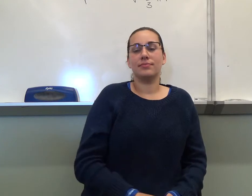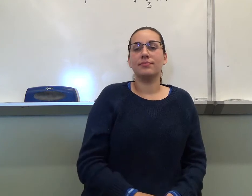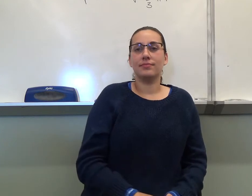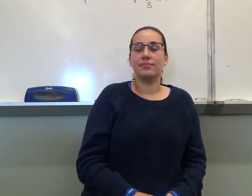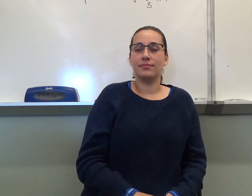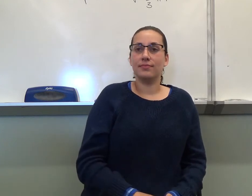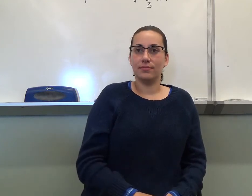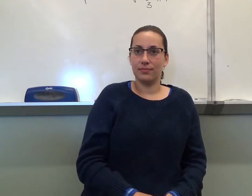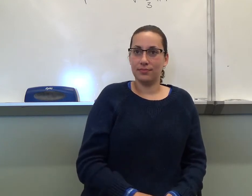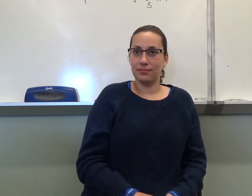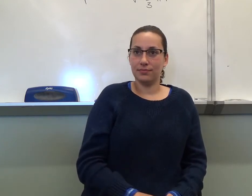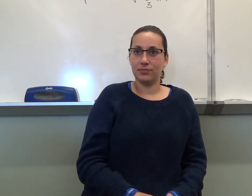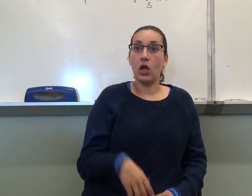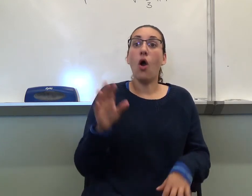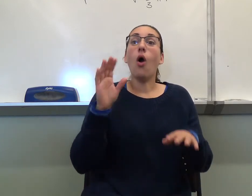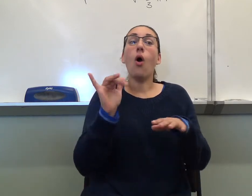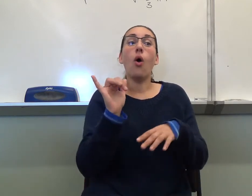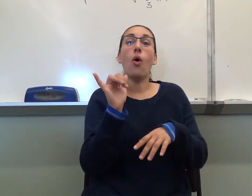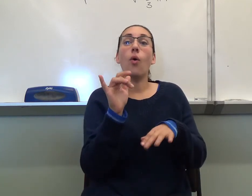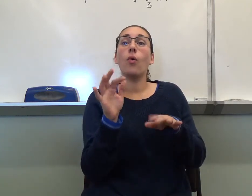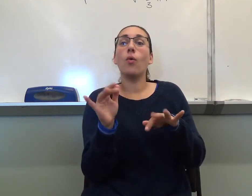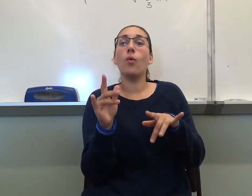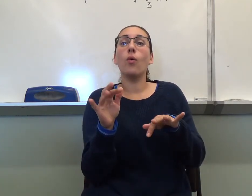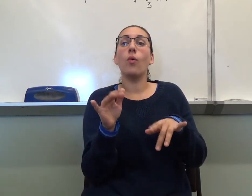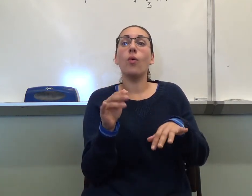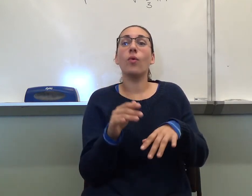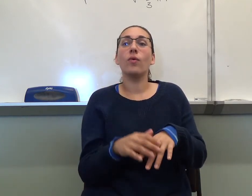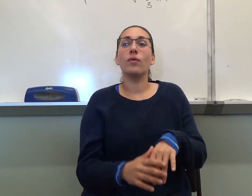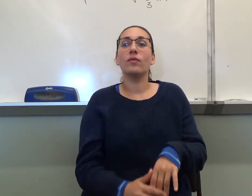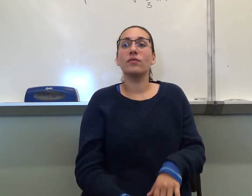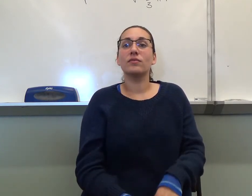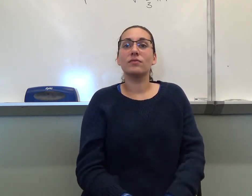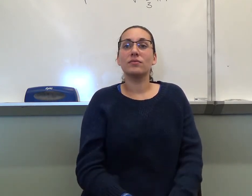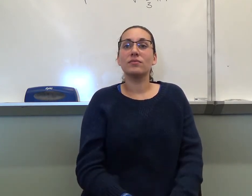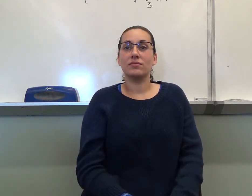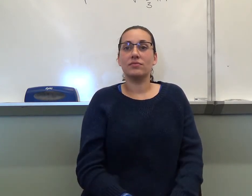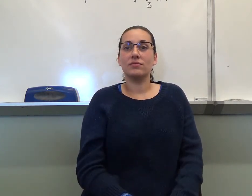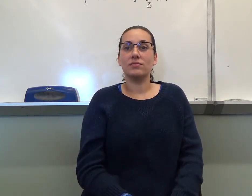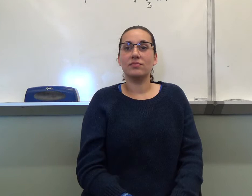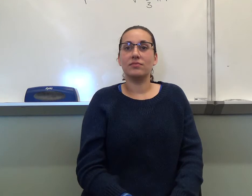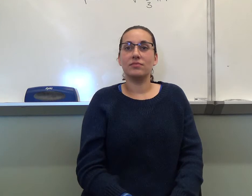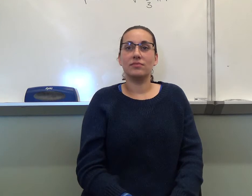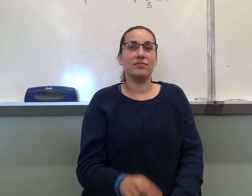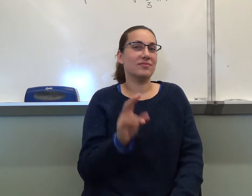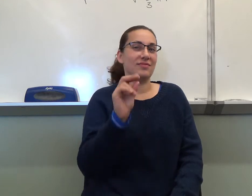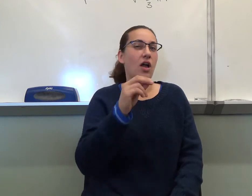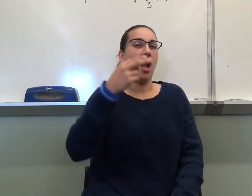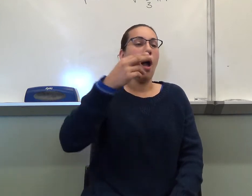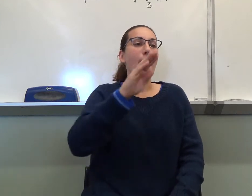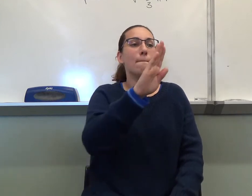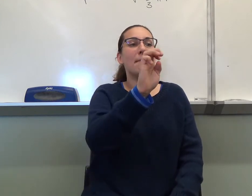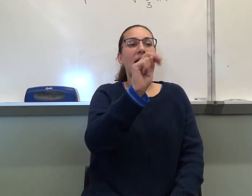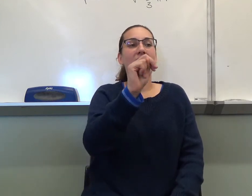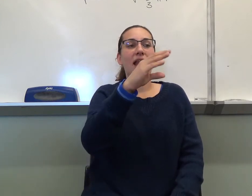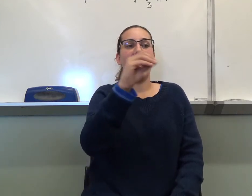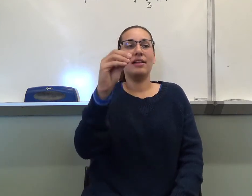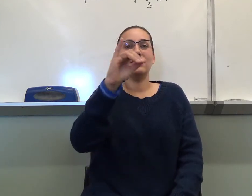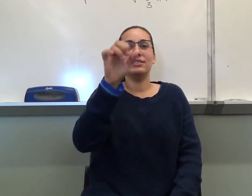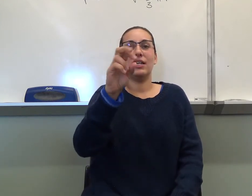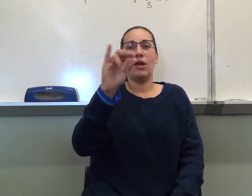and 1999, that's where they sold the most CDs. They're in millions. So in 2003, they sold,